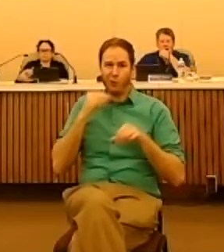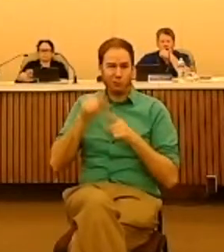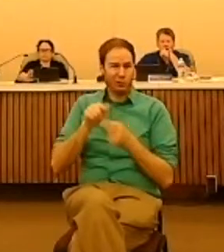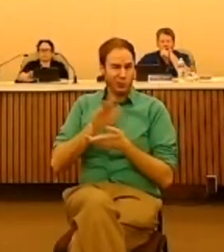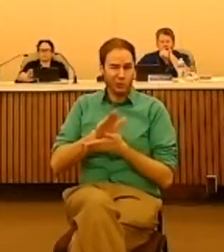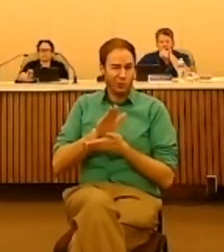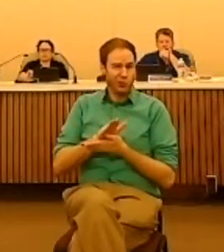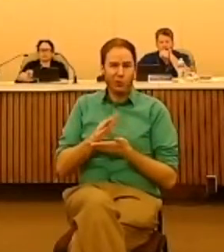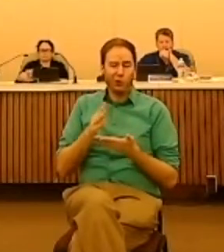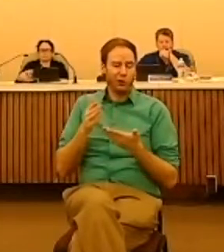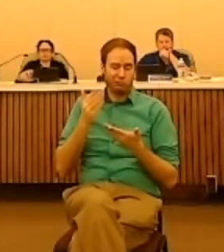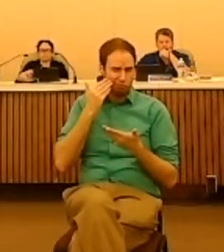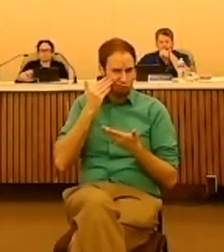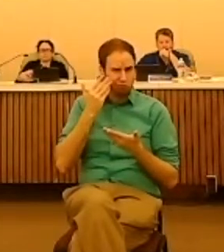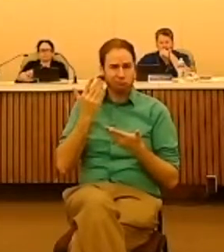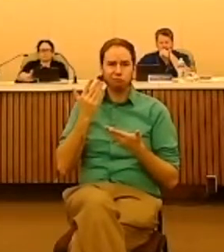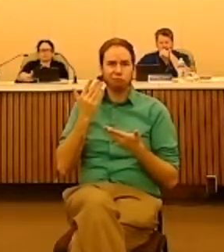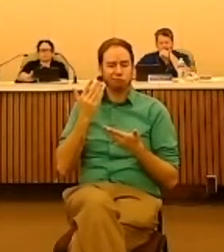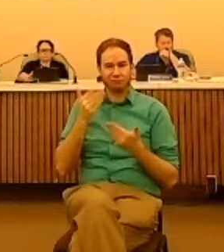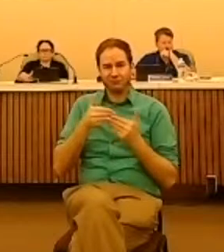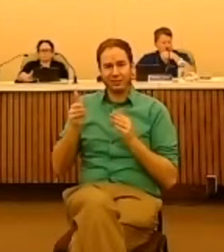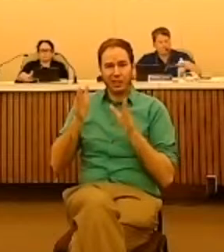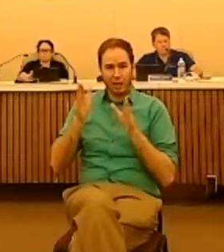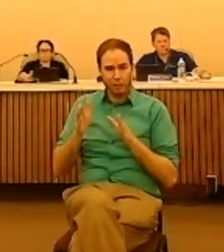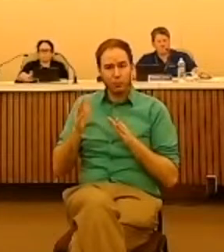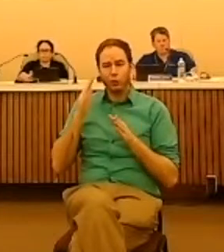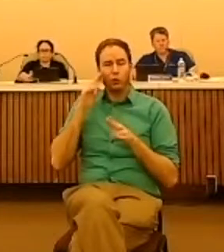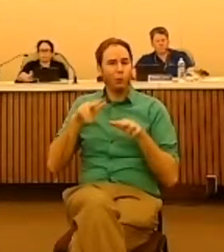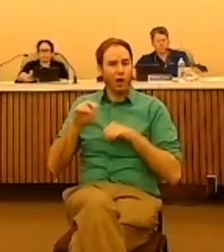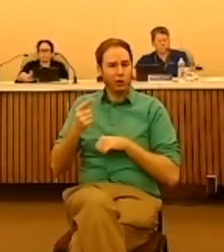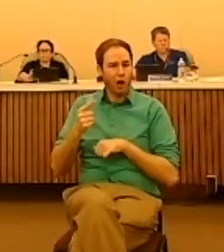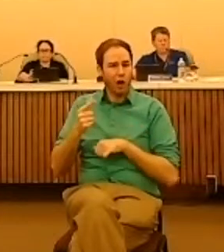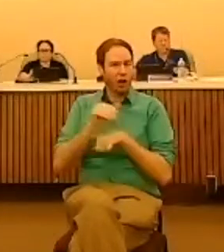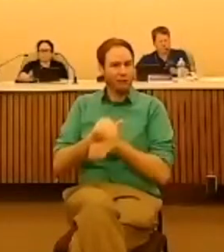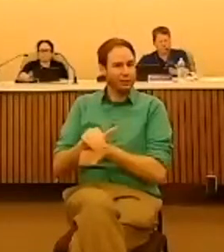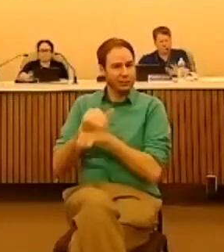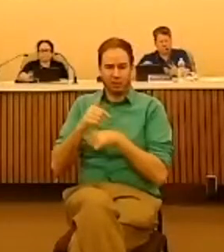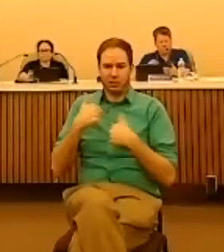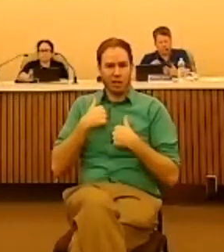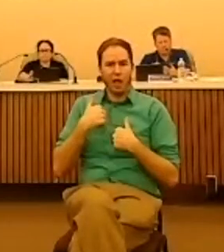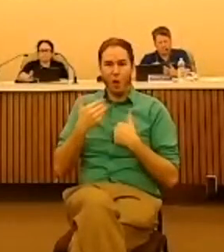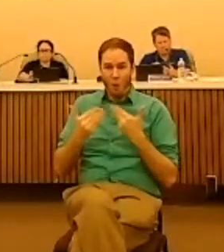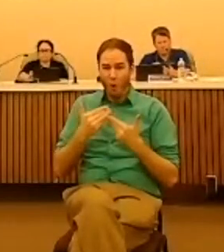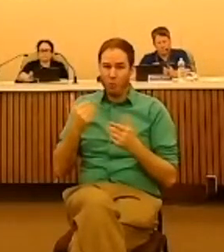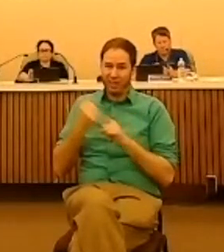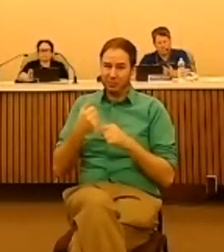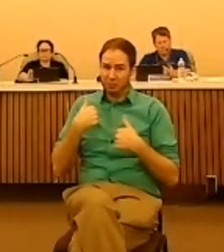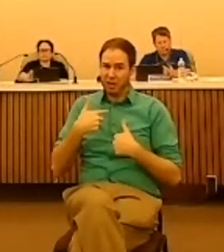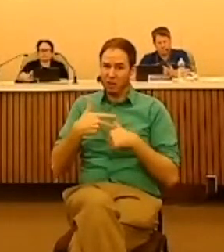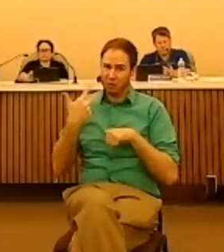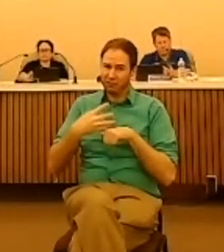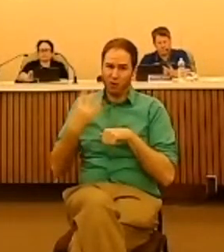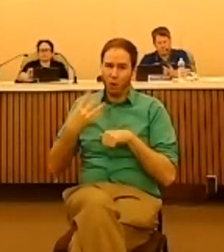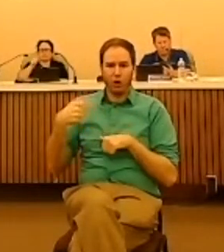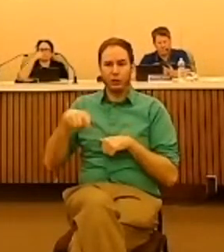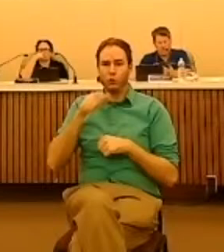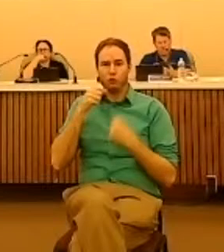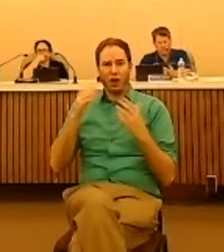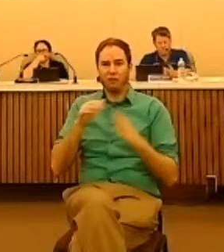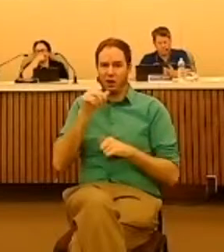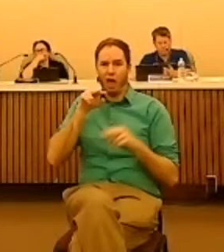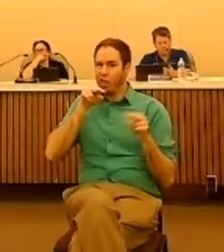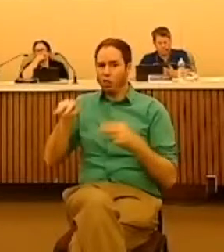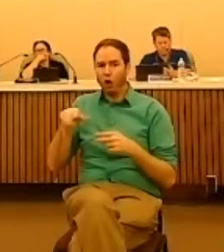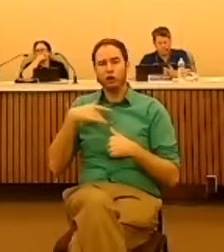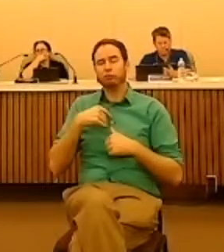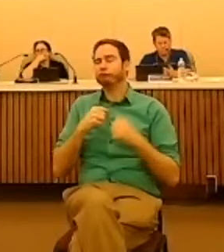school and that, this and that. Neighbors are out walking their dogs in the evening. Like I've almost gotten hit 3 or 4 times. They're not looking. Right. They